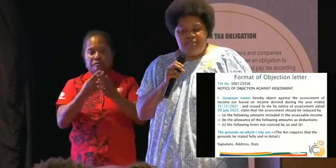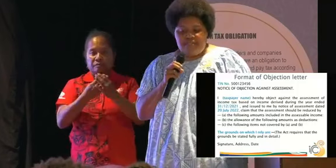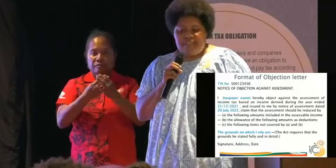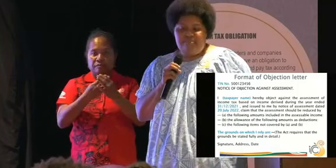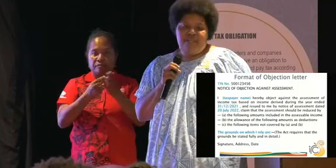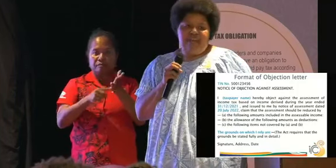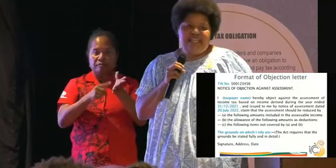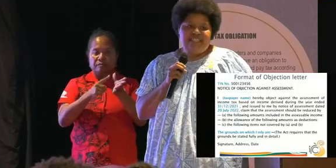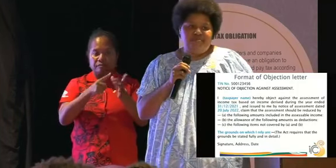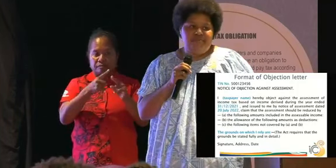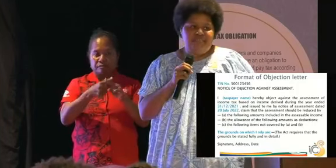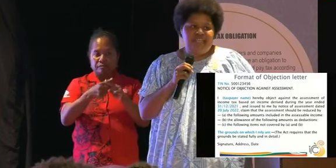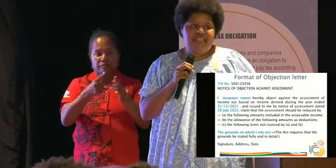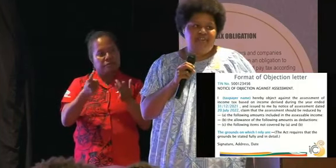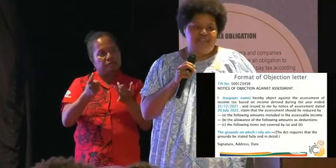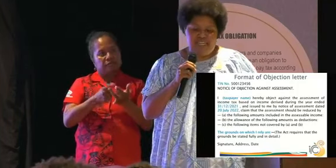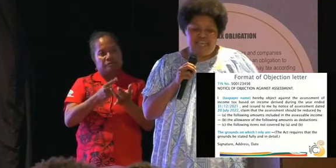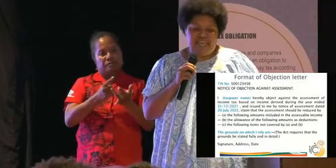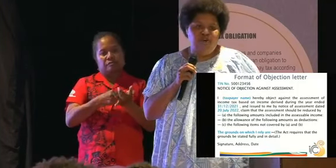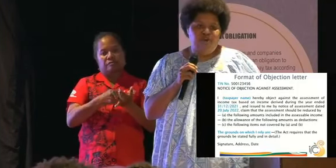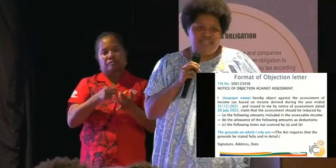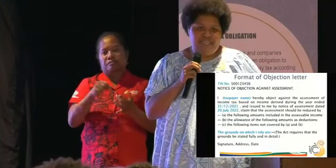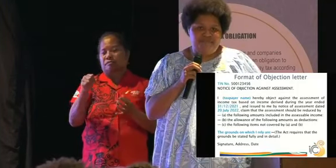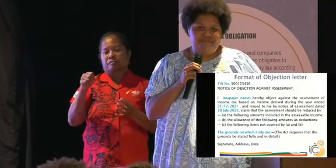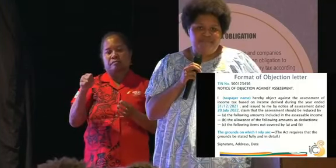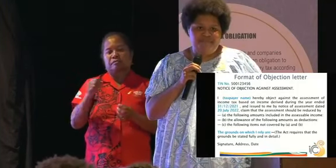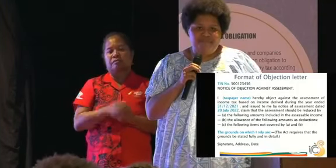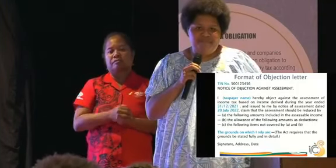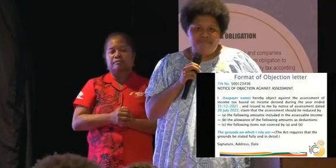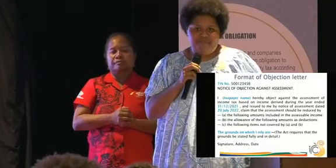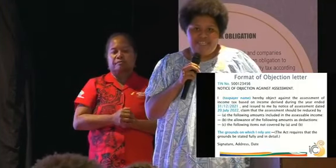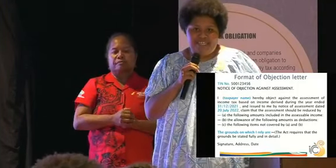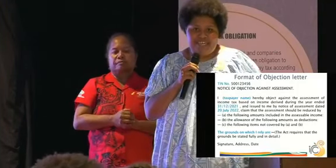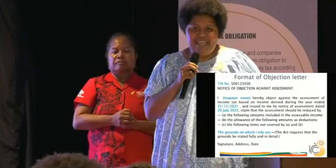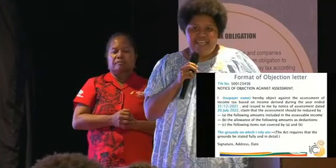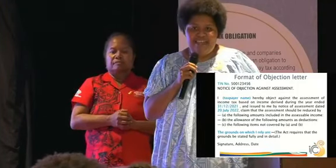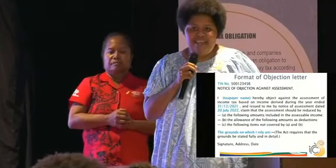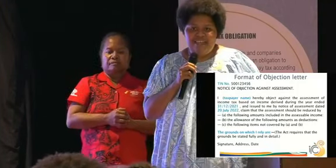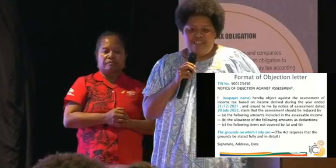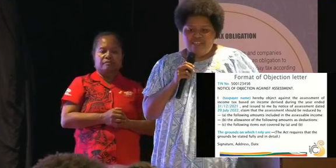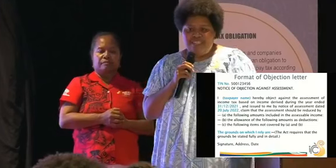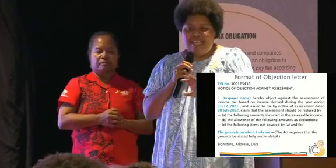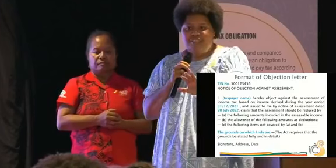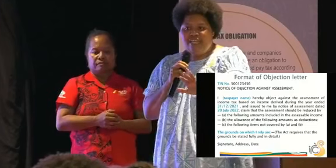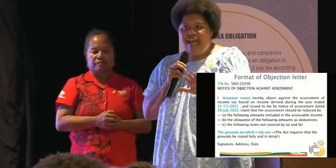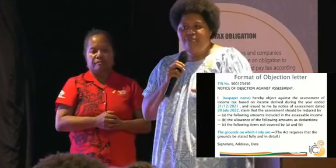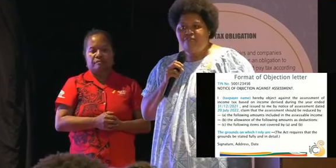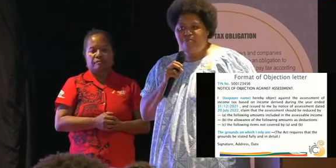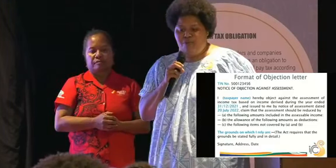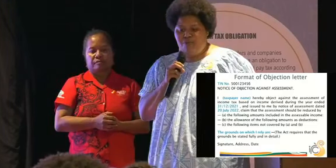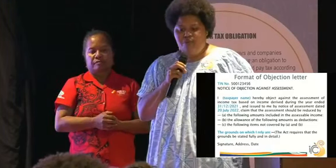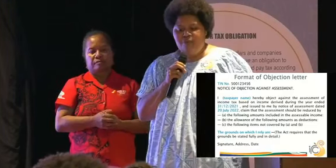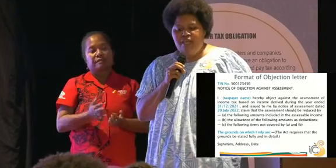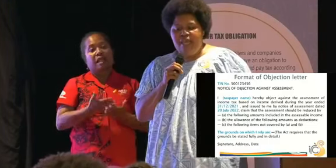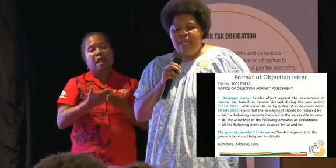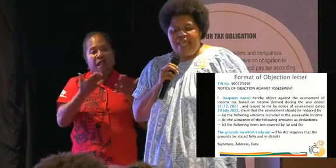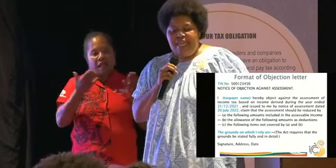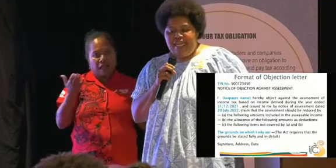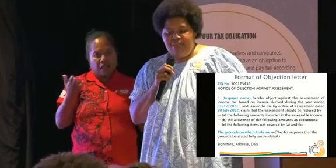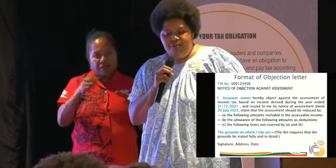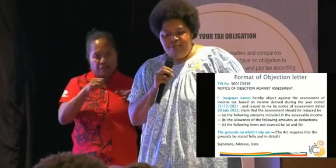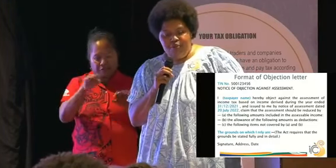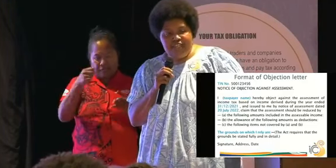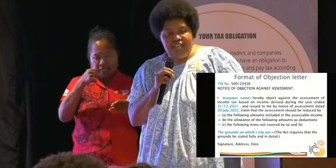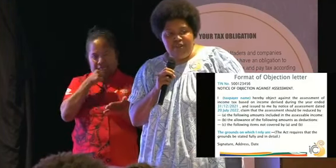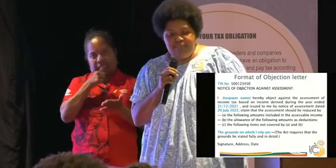or some other item that is not in A or B. Is it clear? So this is actually how the format would look.